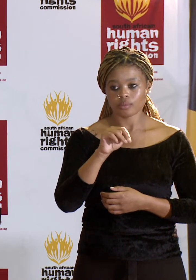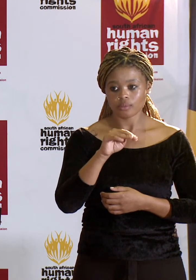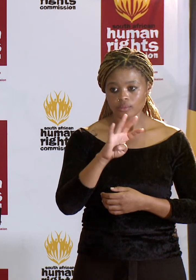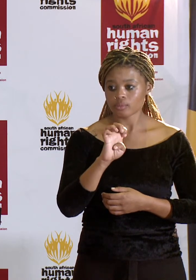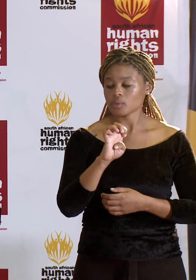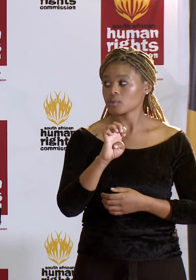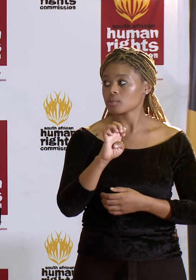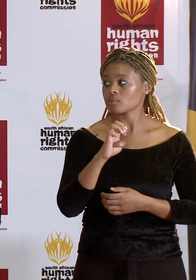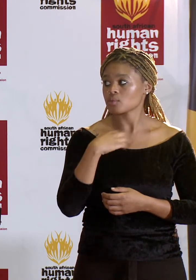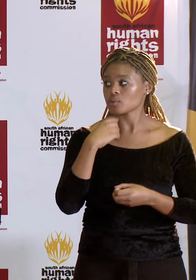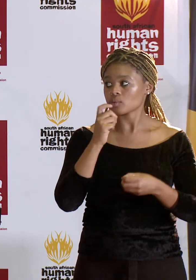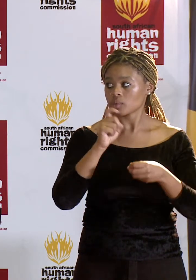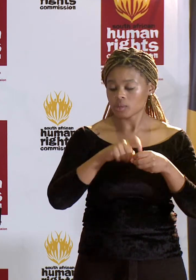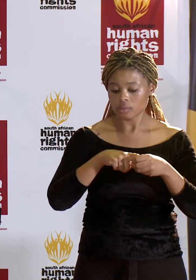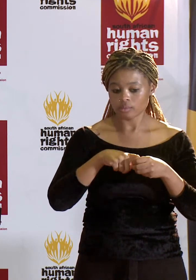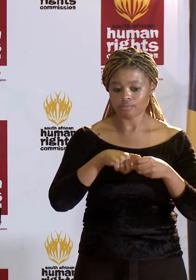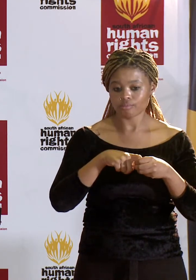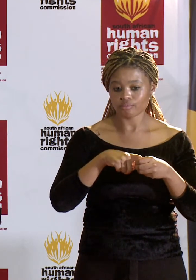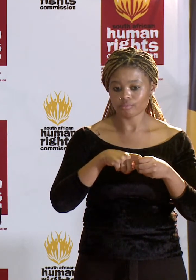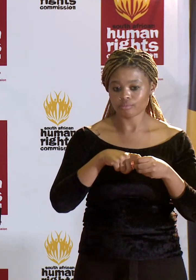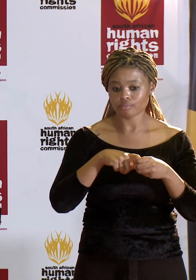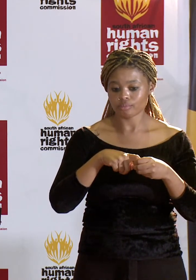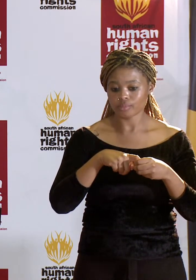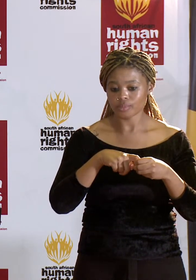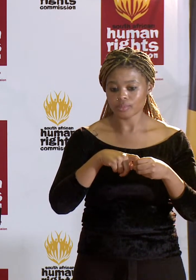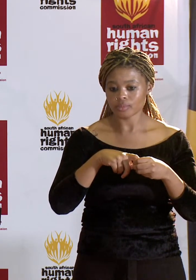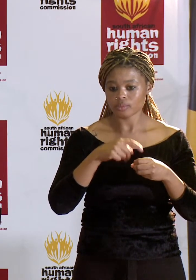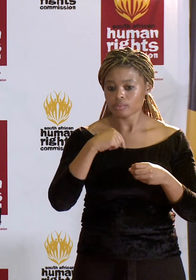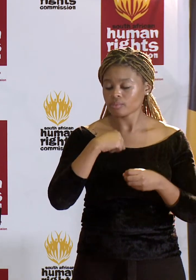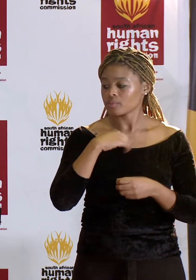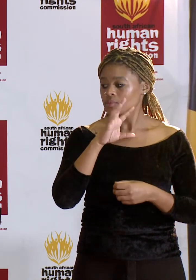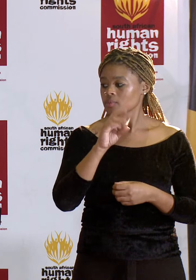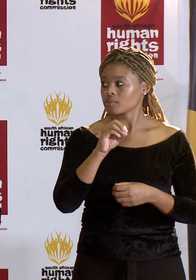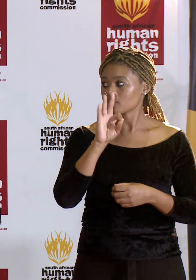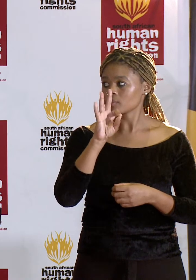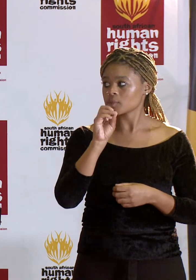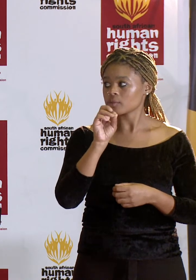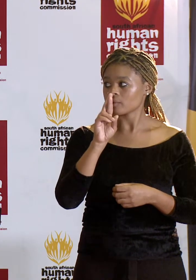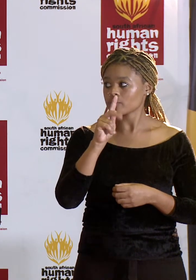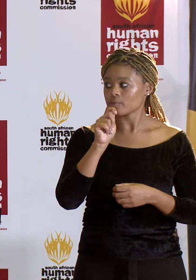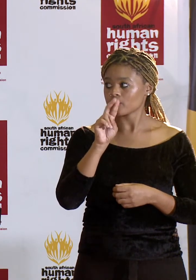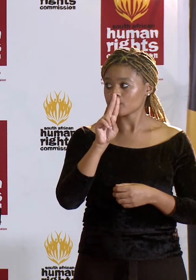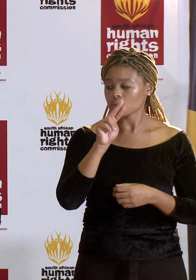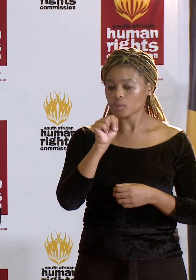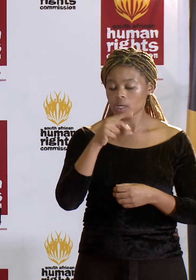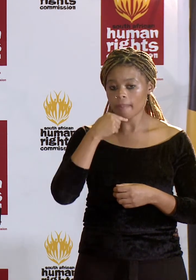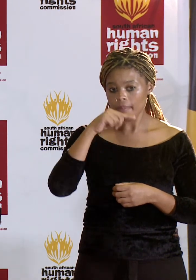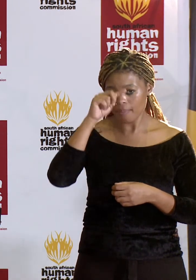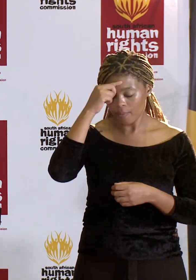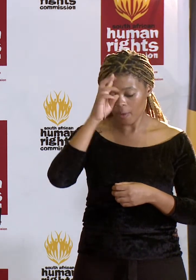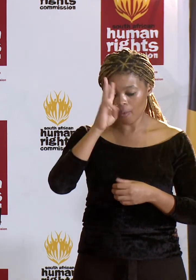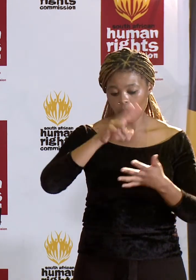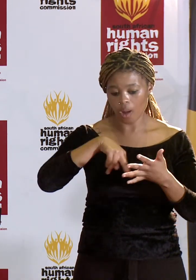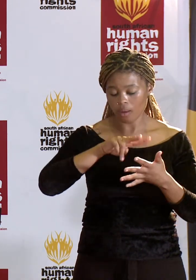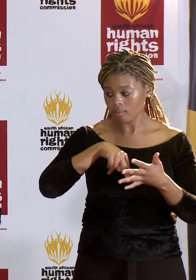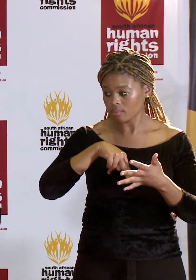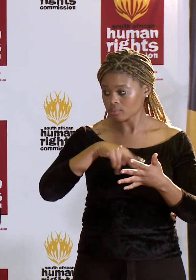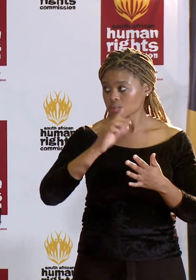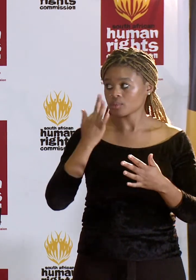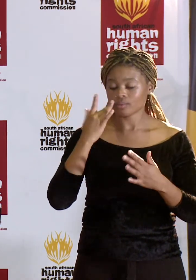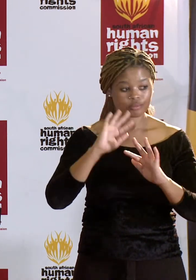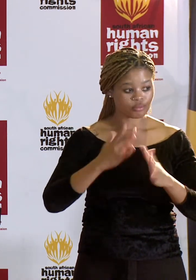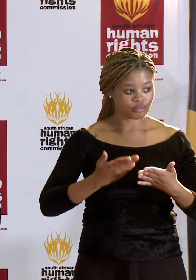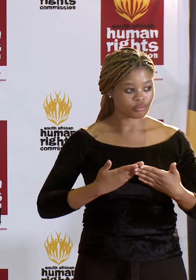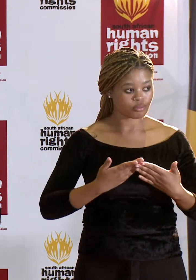Sibanda, who will join us via Teams. I have Mr. Fortune's profile, which I'll read to you while we